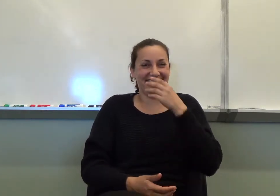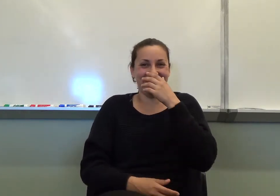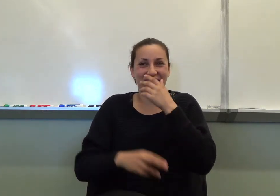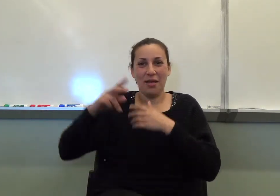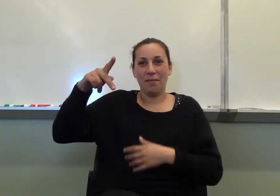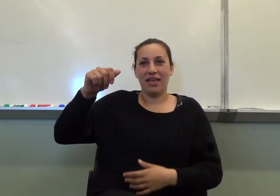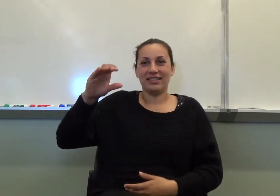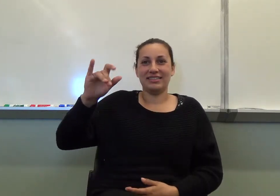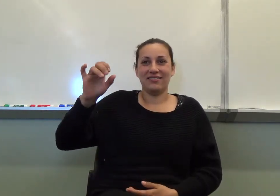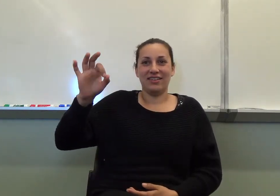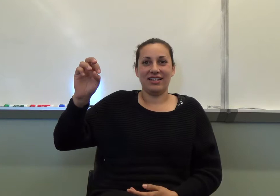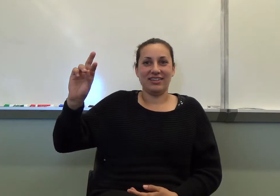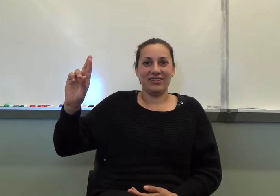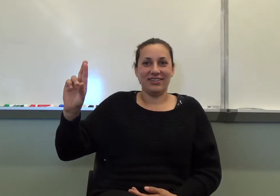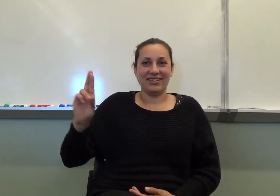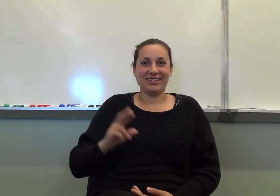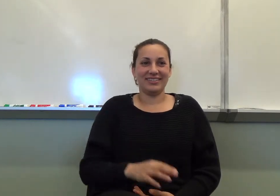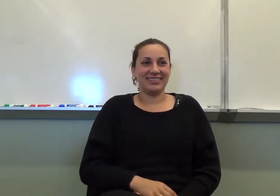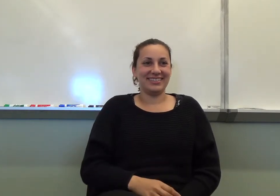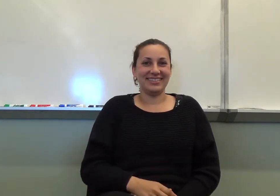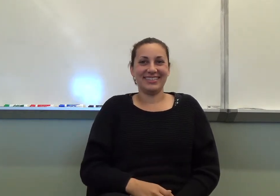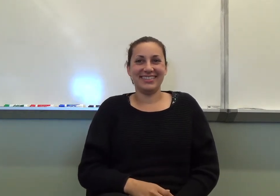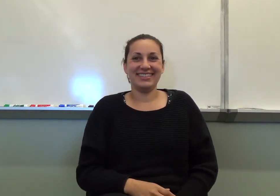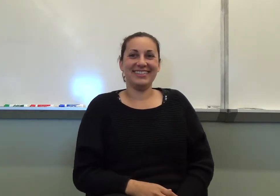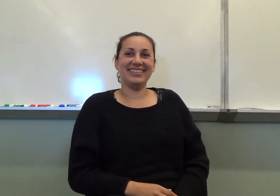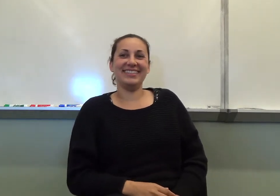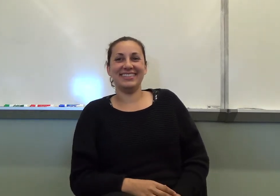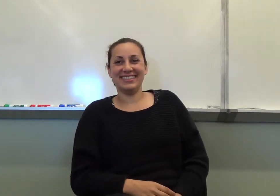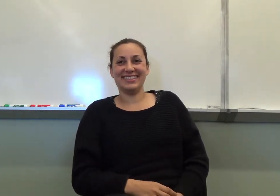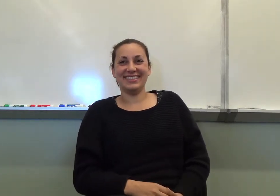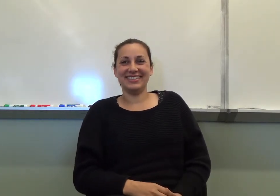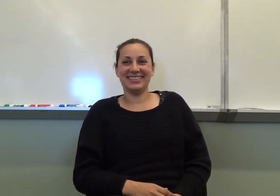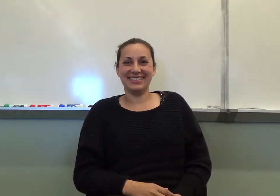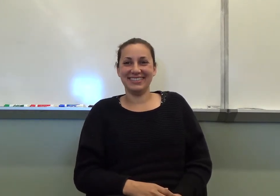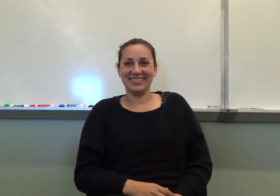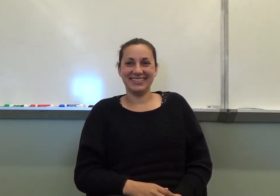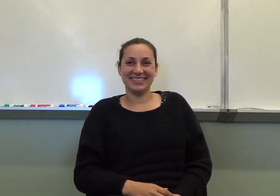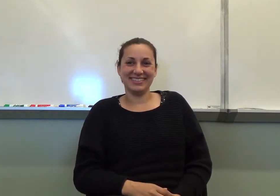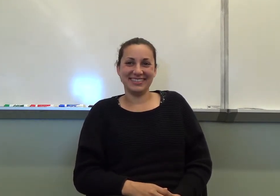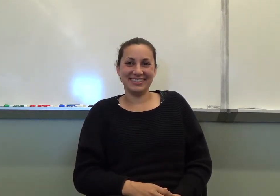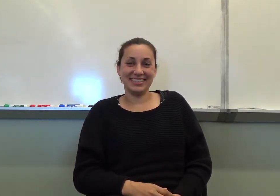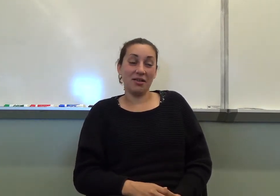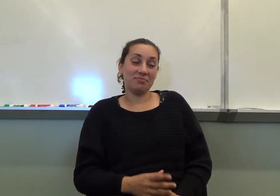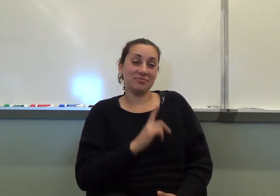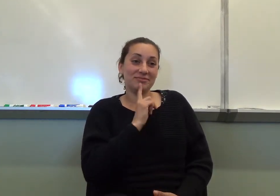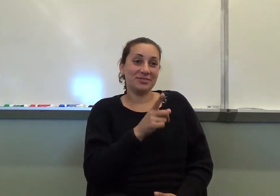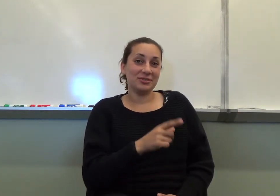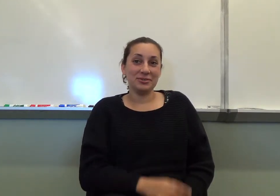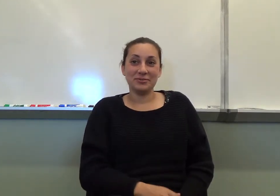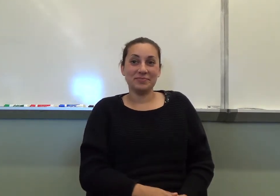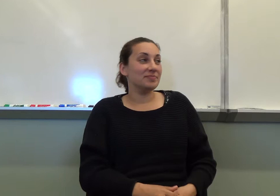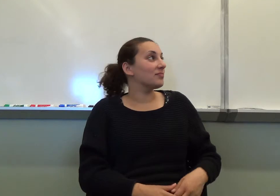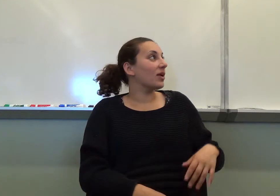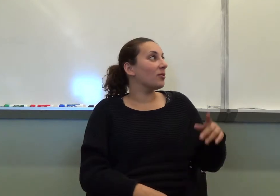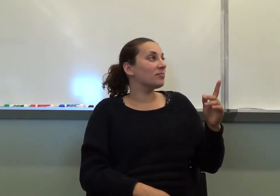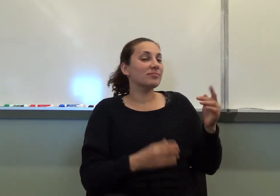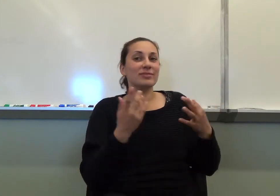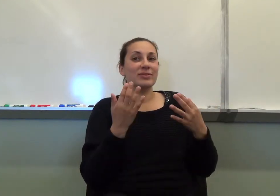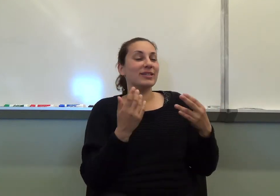and then x squared. And then you get square root. Now, it's even worse than that, folks, because with some brands